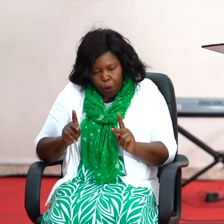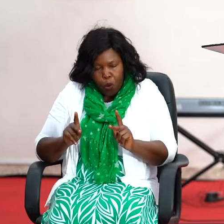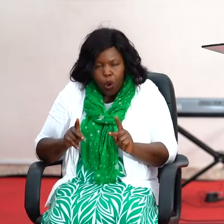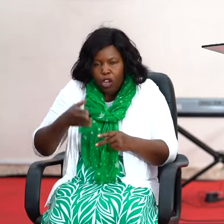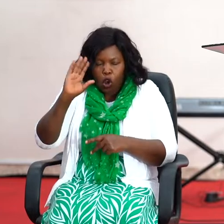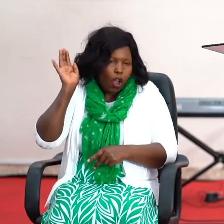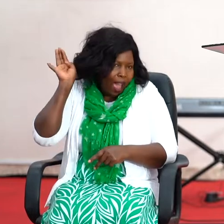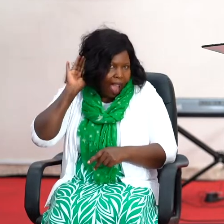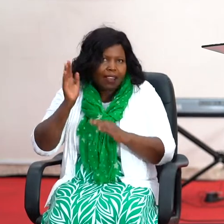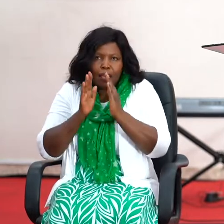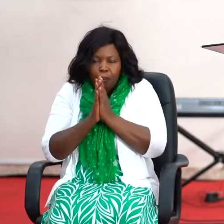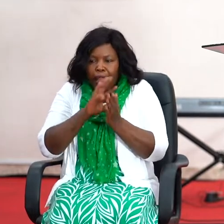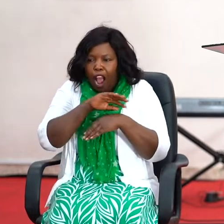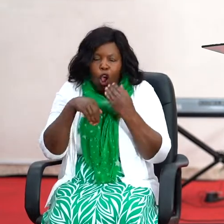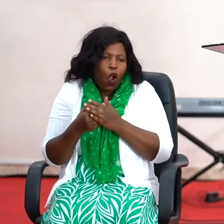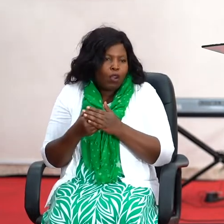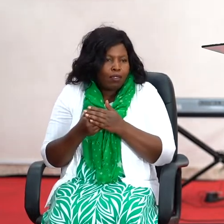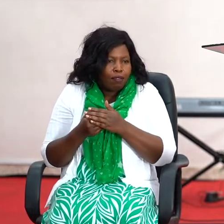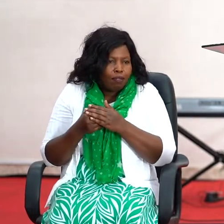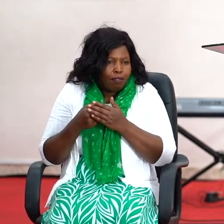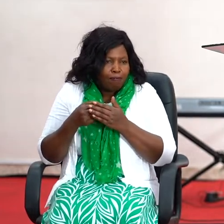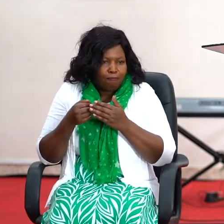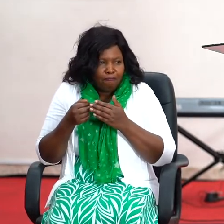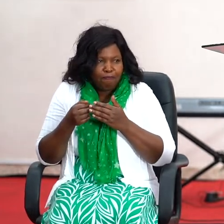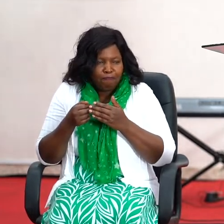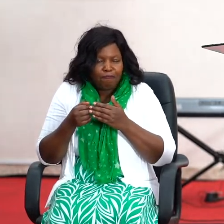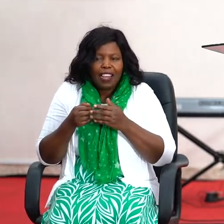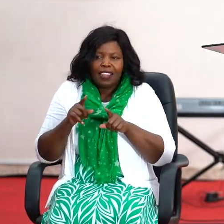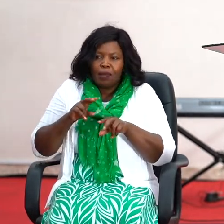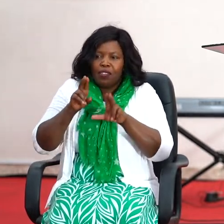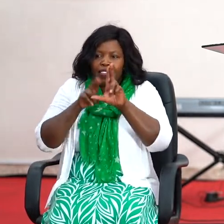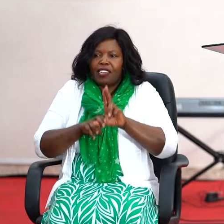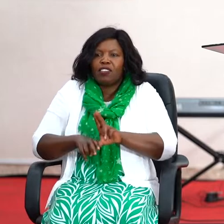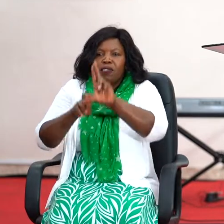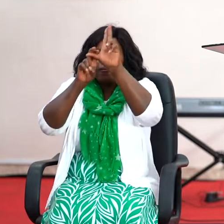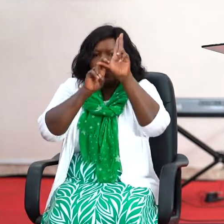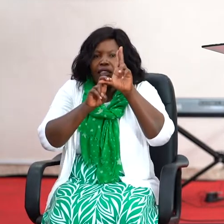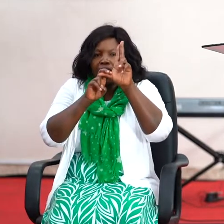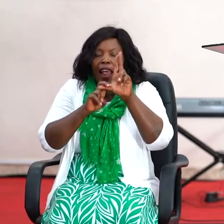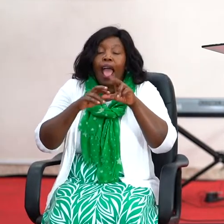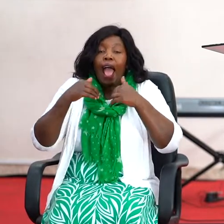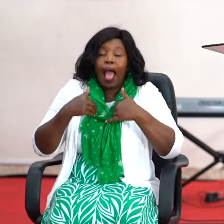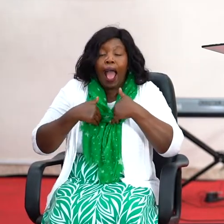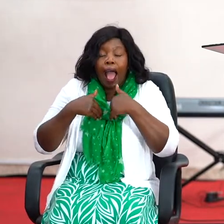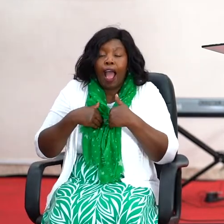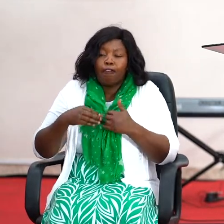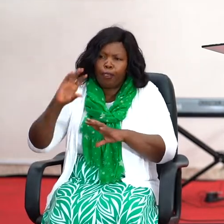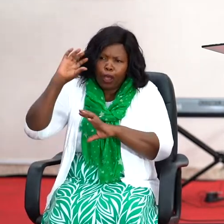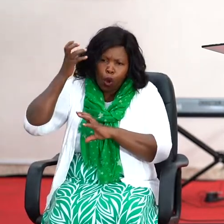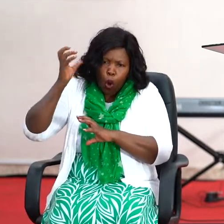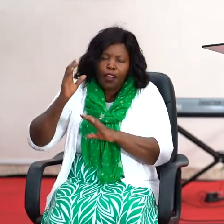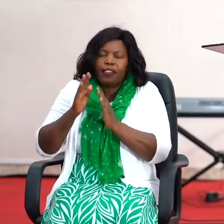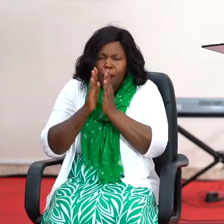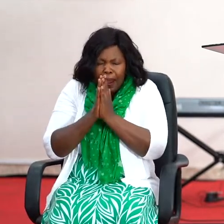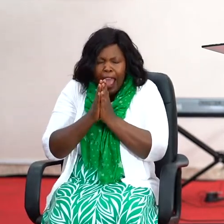hand. And so we see that right at the throne of God, there are those golden censers that the prayers